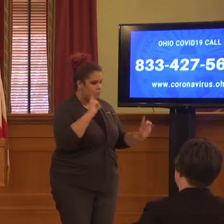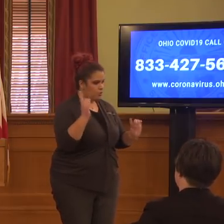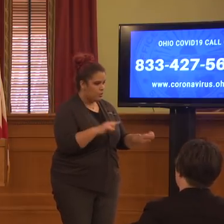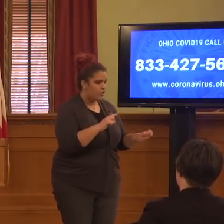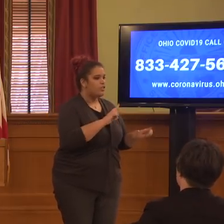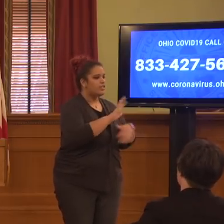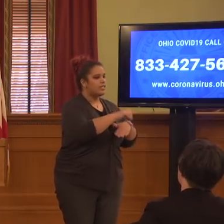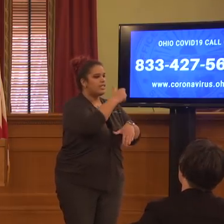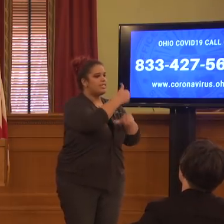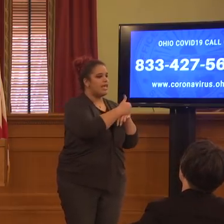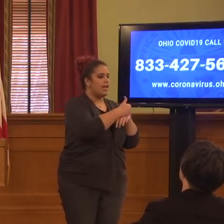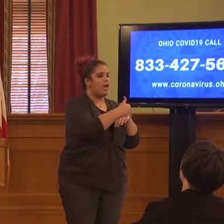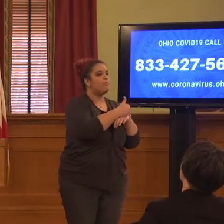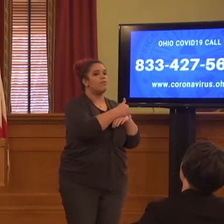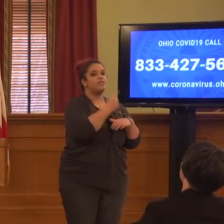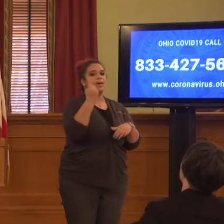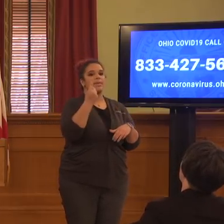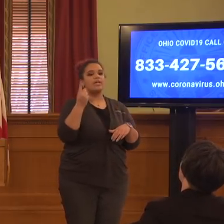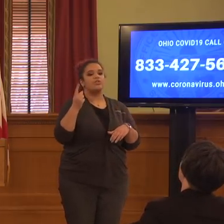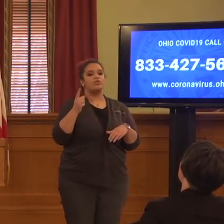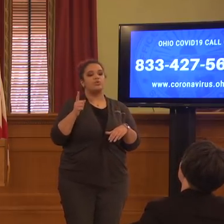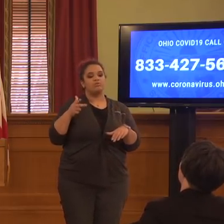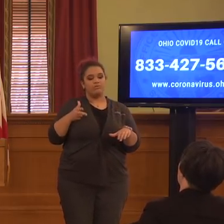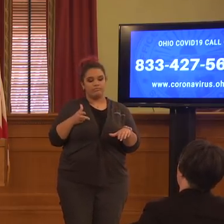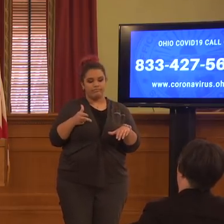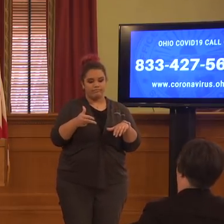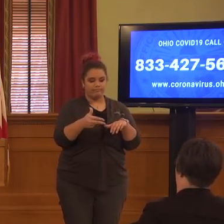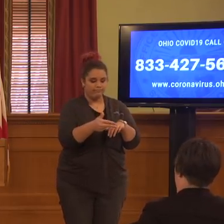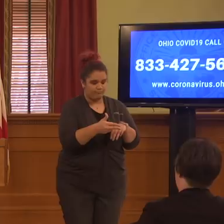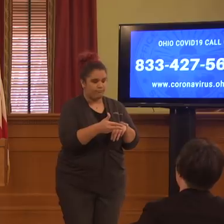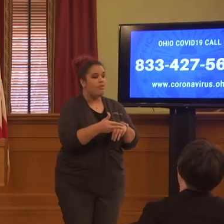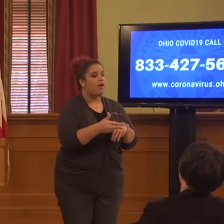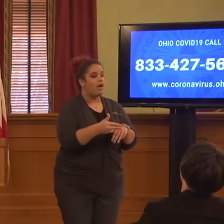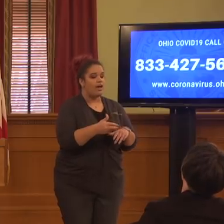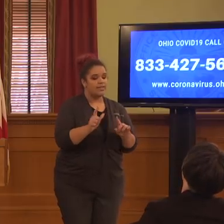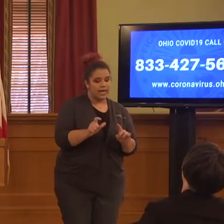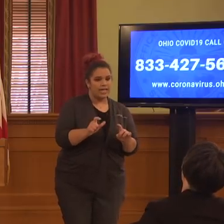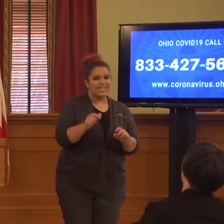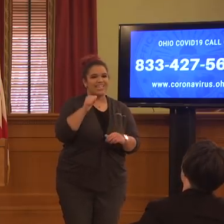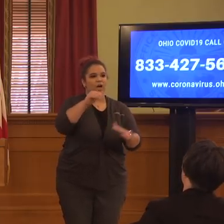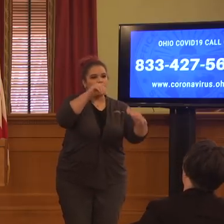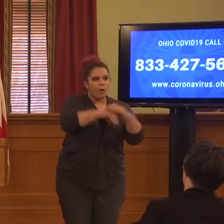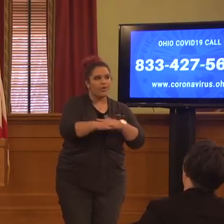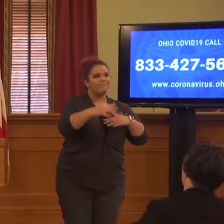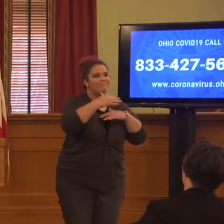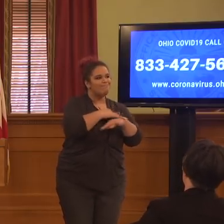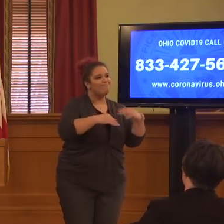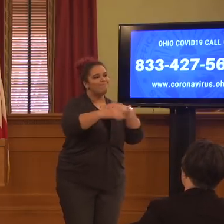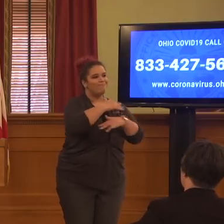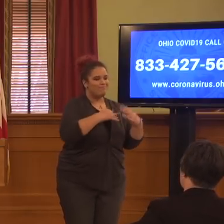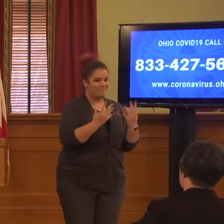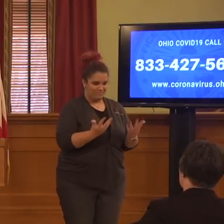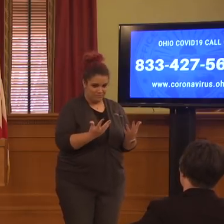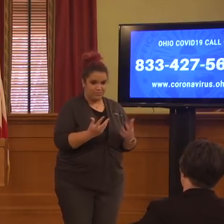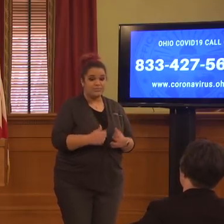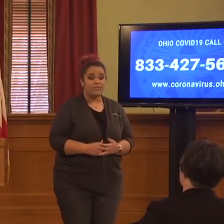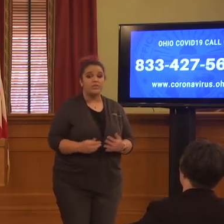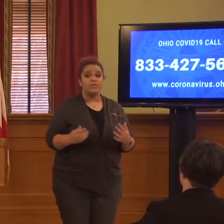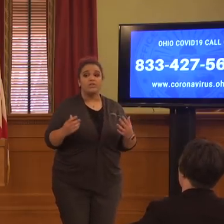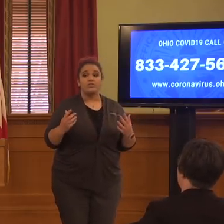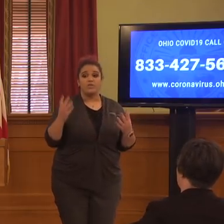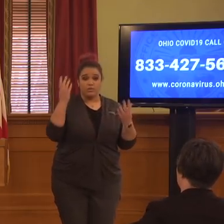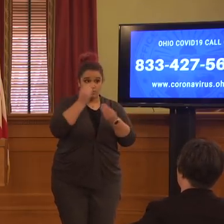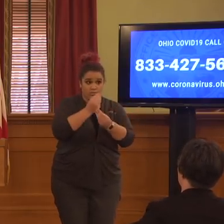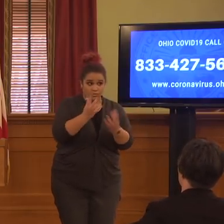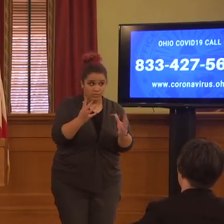they don't have to have someone come in the emergency room. To those folks out there, this is the quickest way I can tell you this, don't put it in